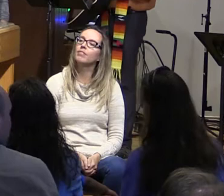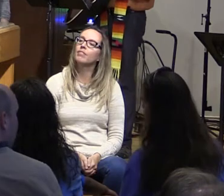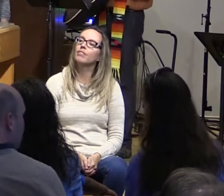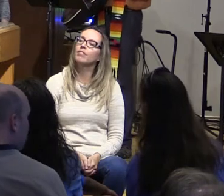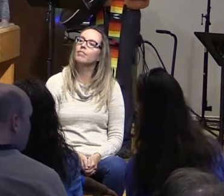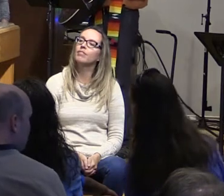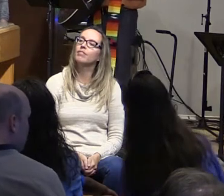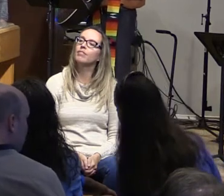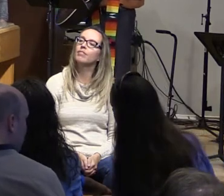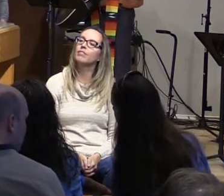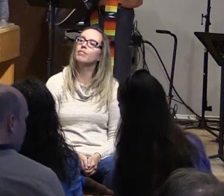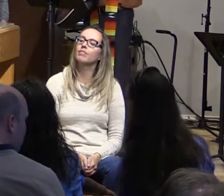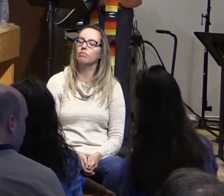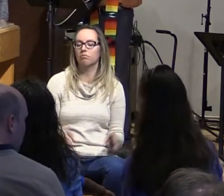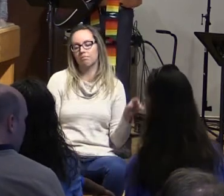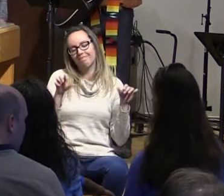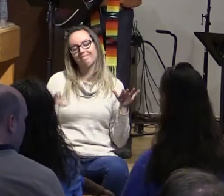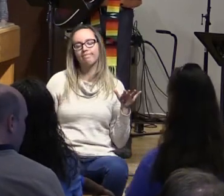All